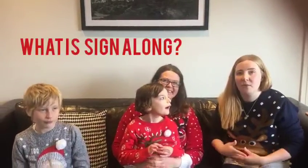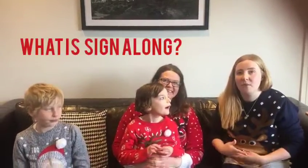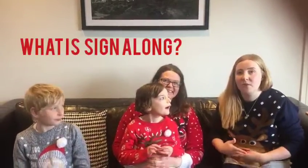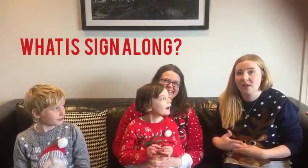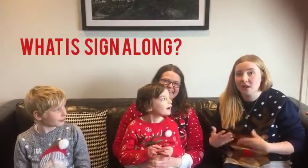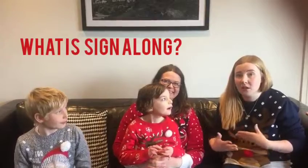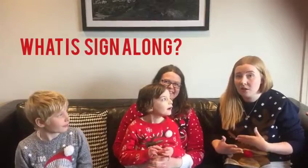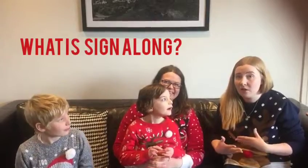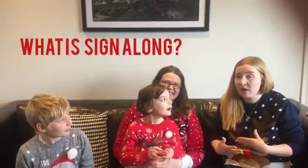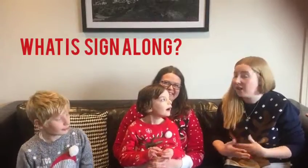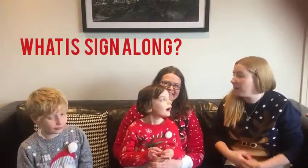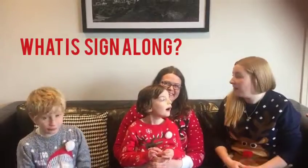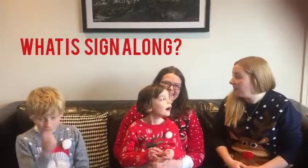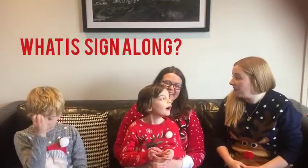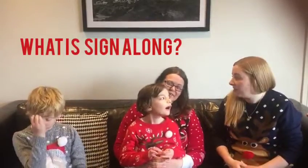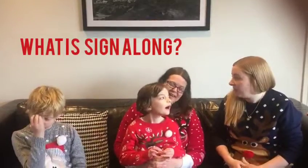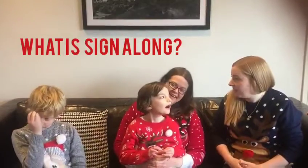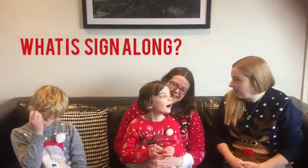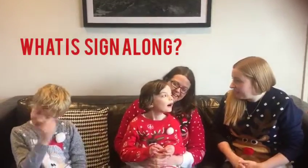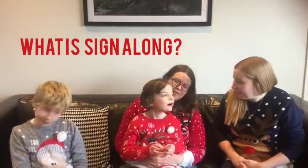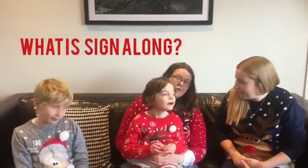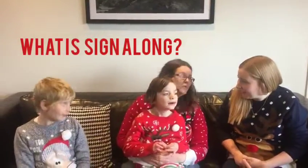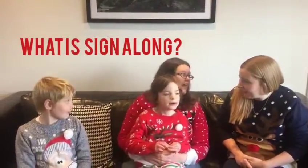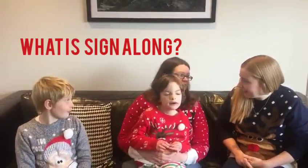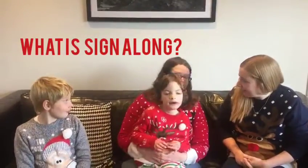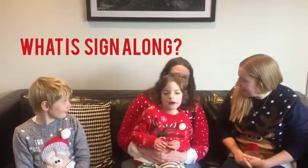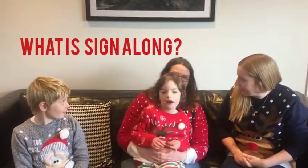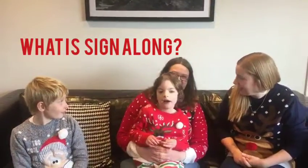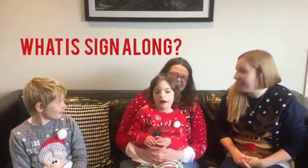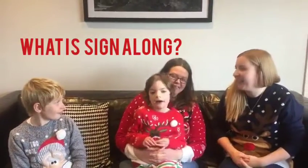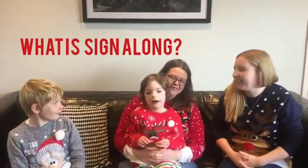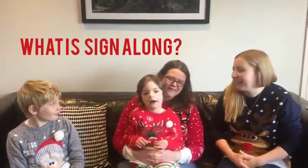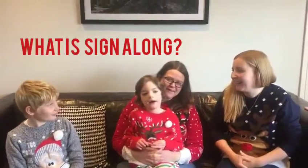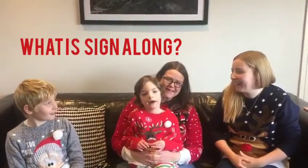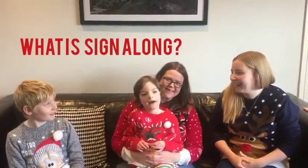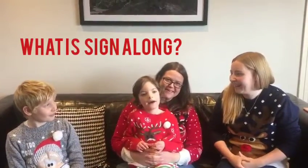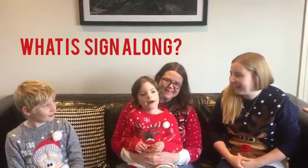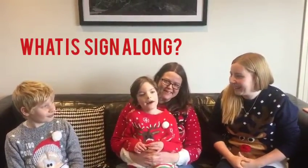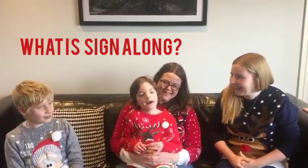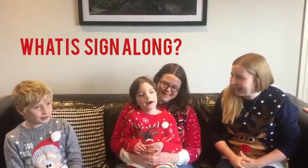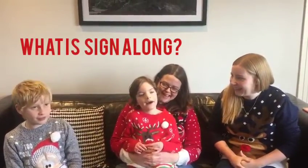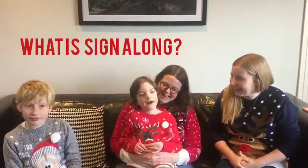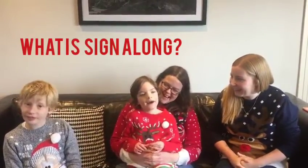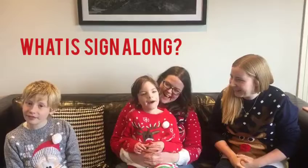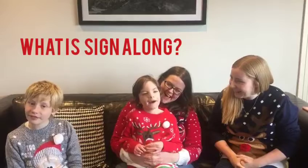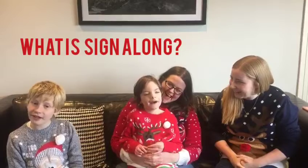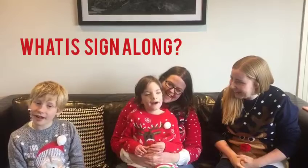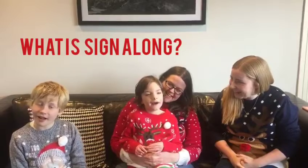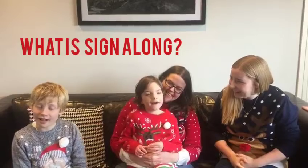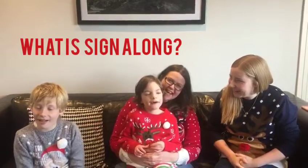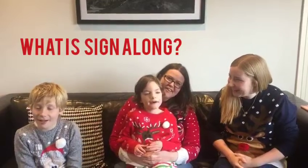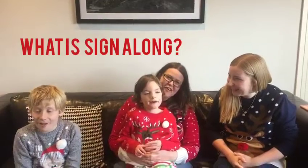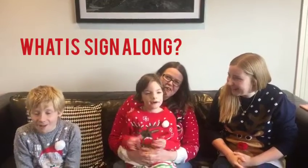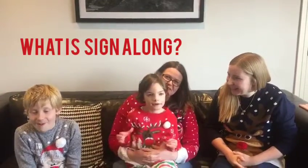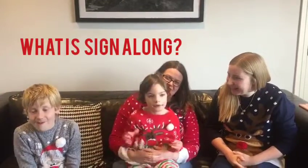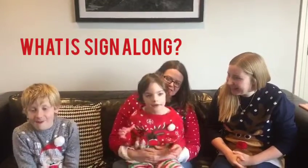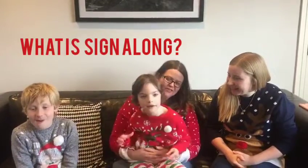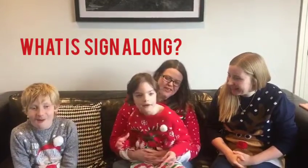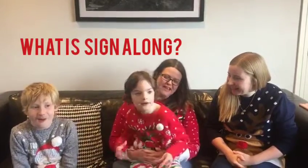about sign along. And okay, so thanks Charlotte, it's lovely to be here this Sunday. And sign along is used as